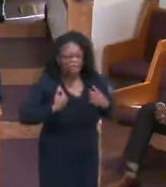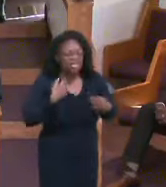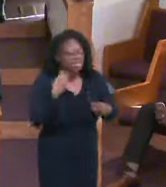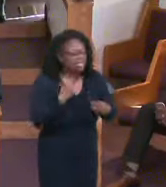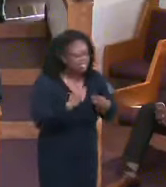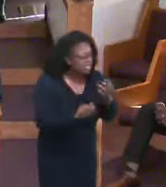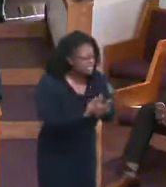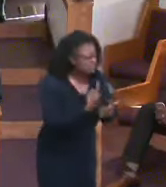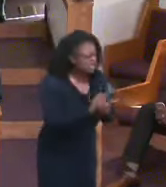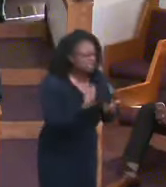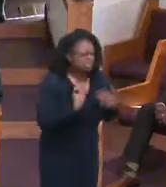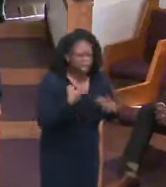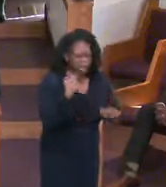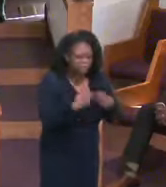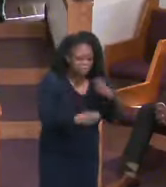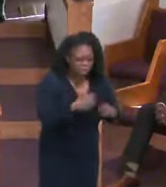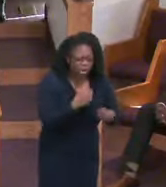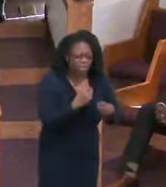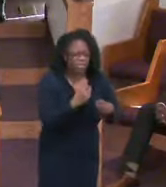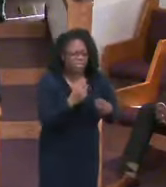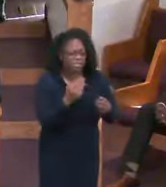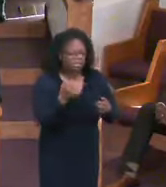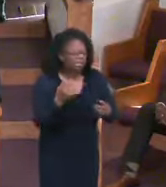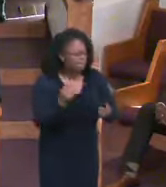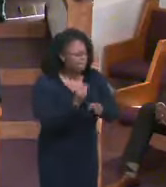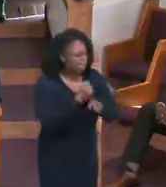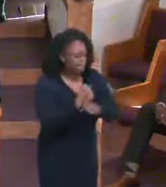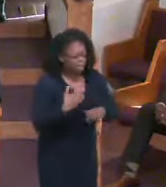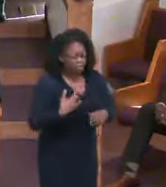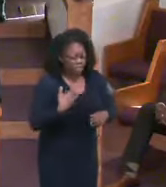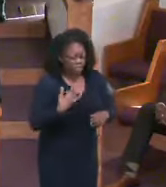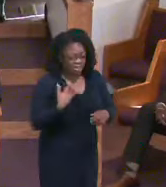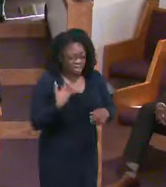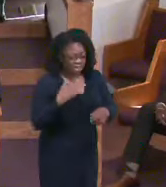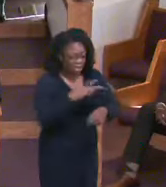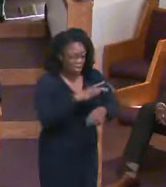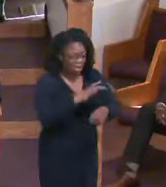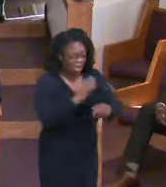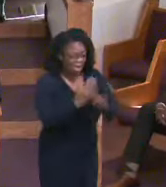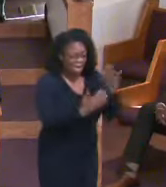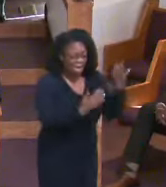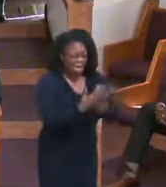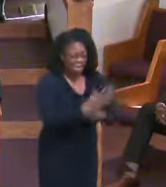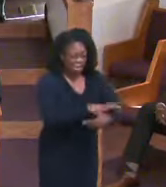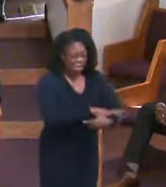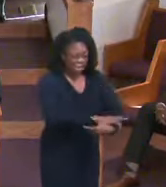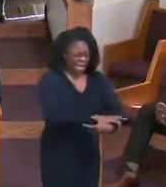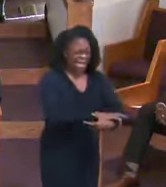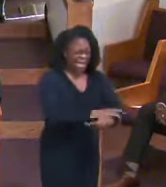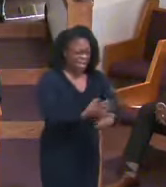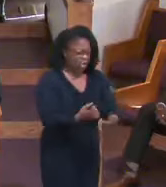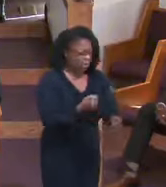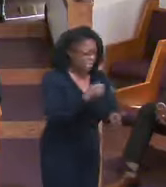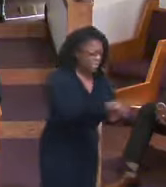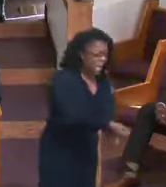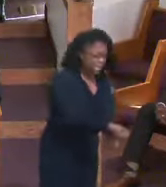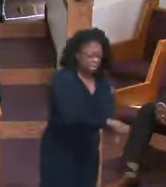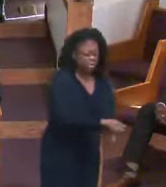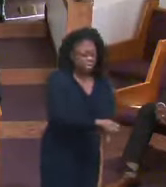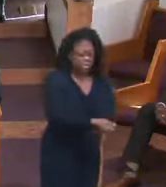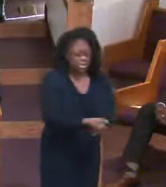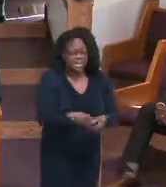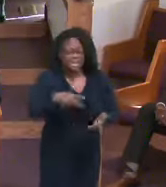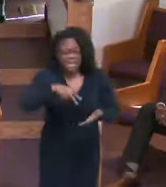your hands are tied and you've been knocked to your knees. Life will bring some situations your way that will snare you, causing